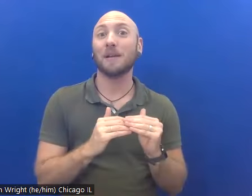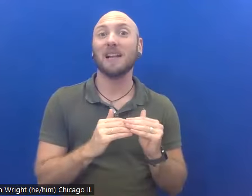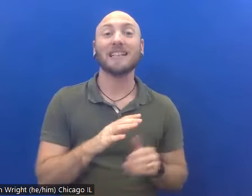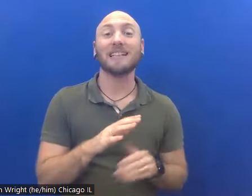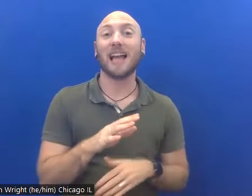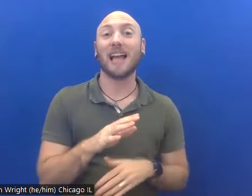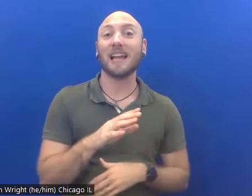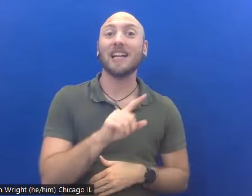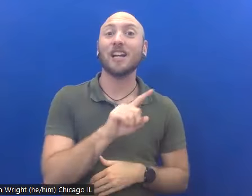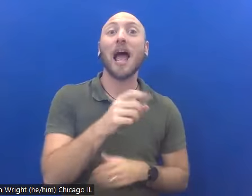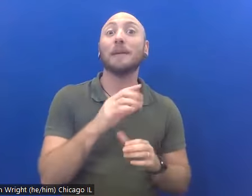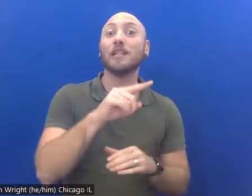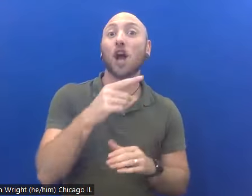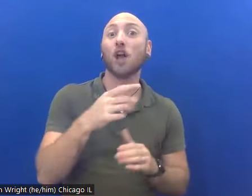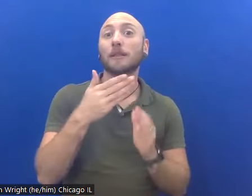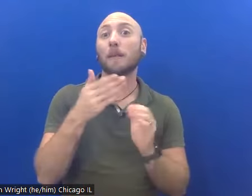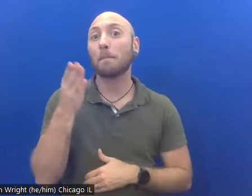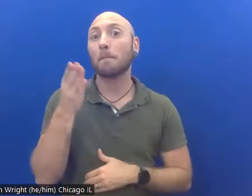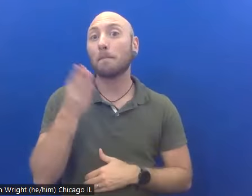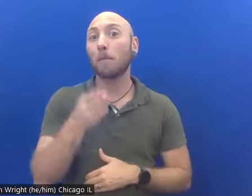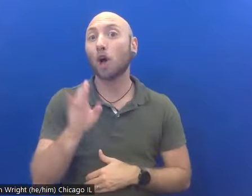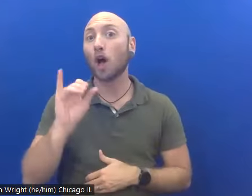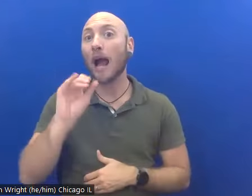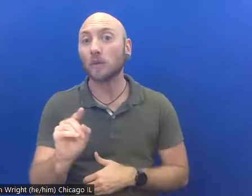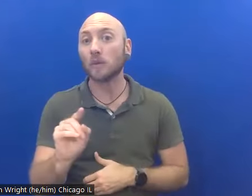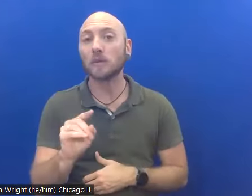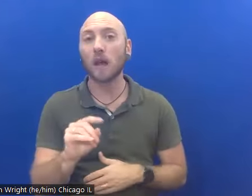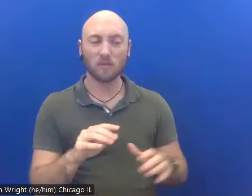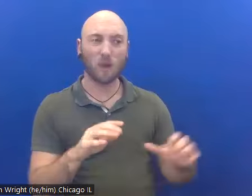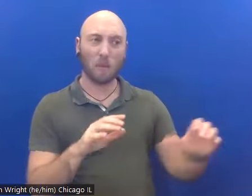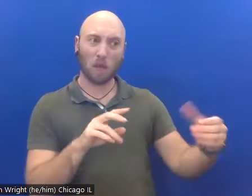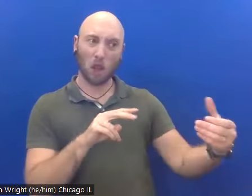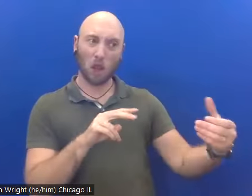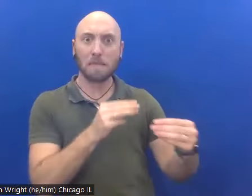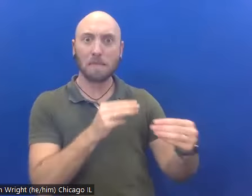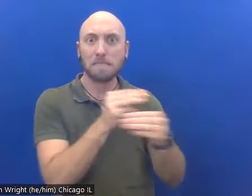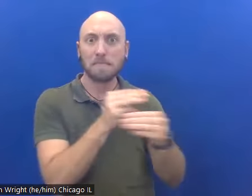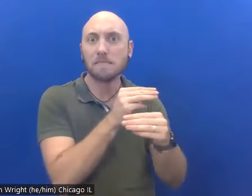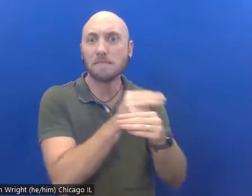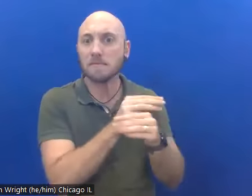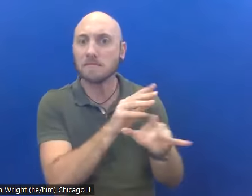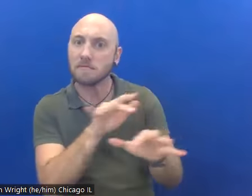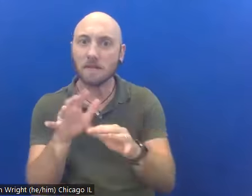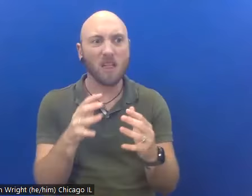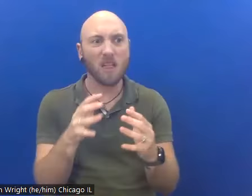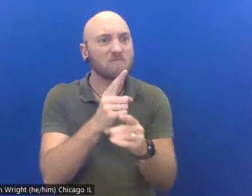got to conserve money here. Great. And then over the course of a couple of years,